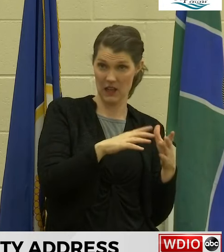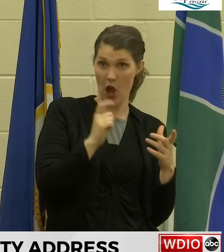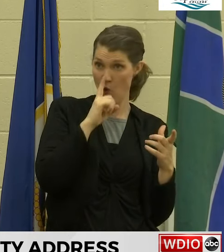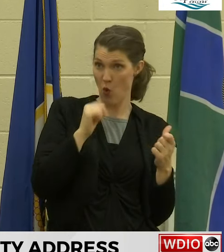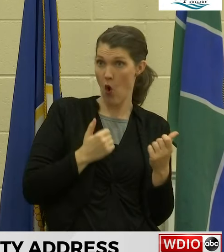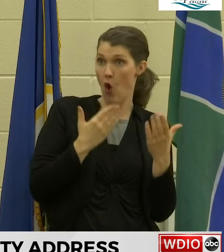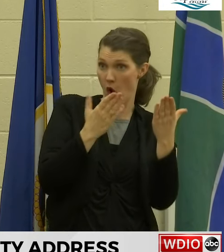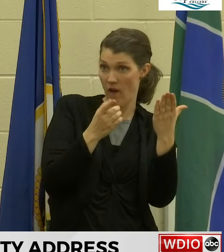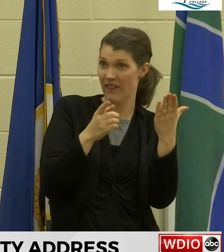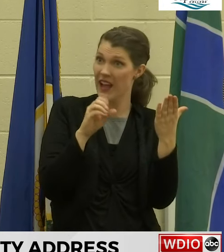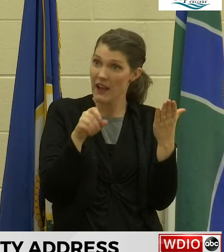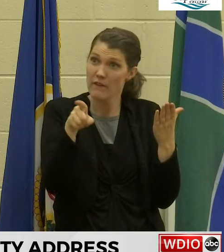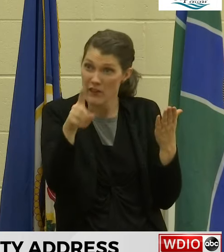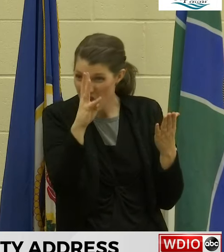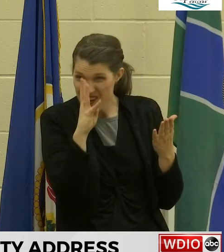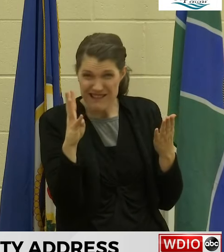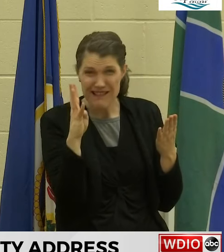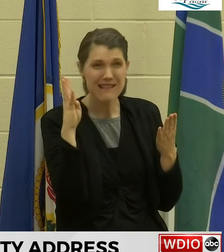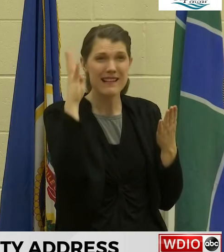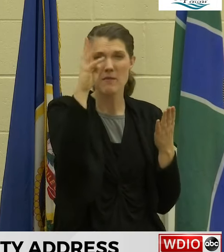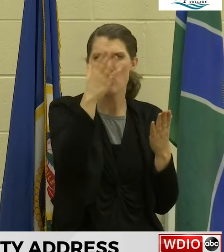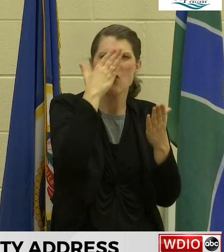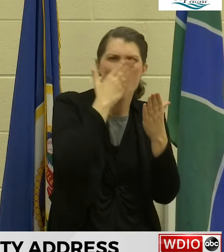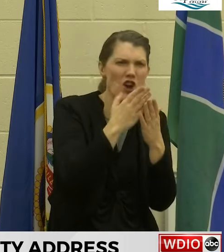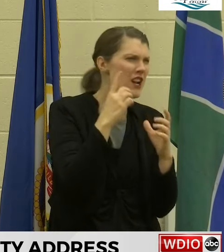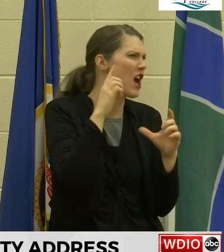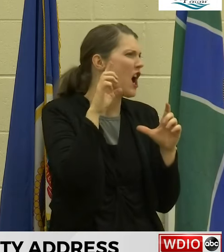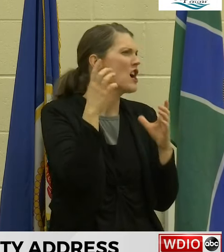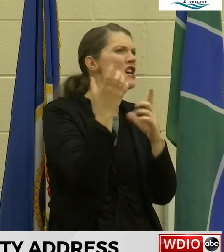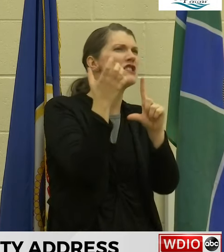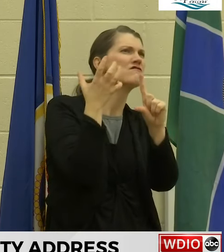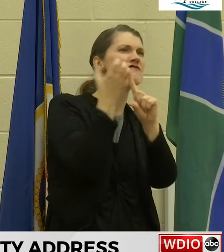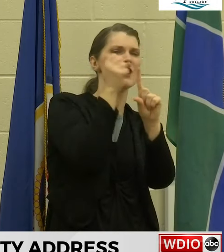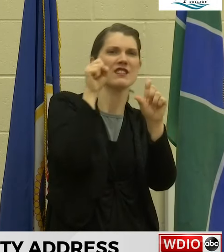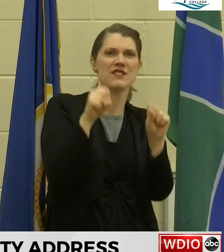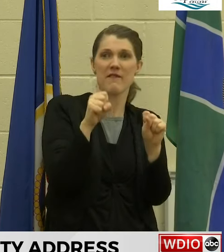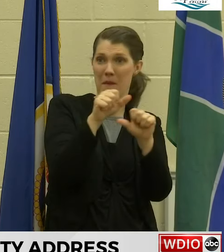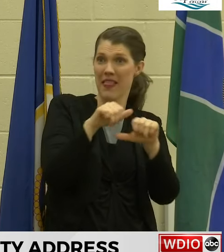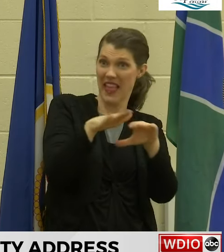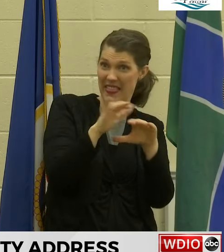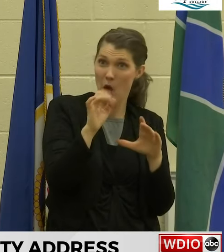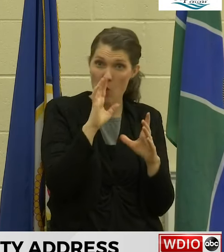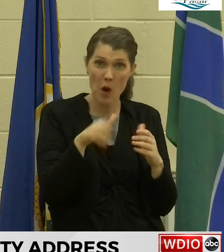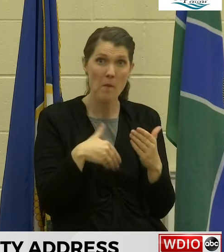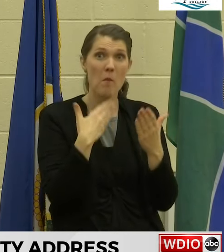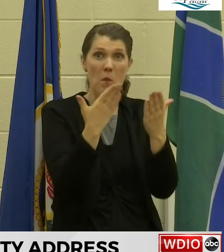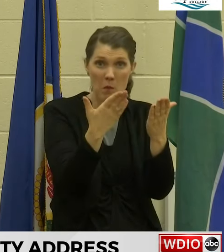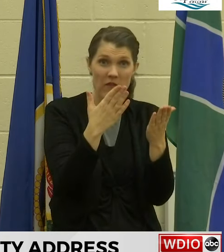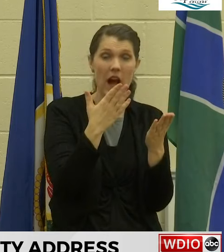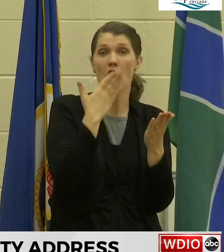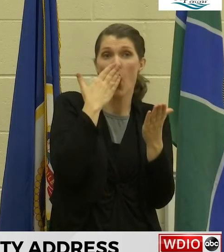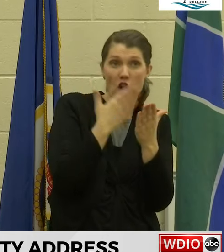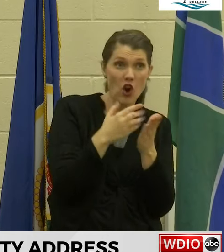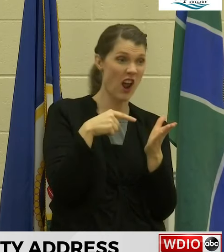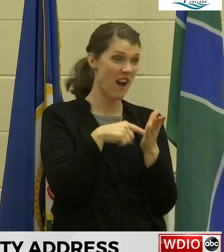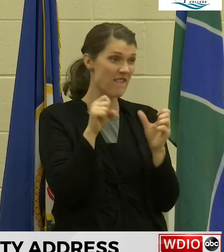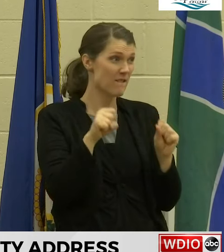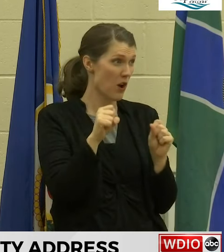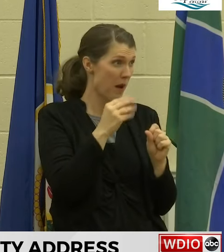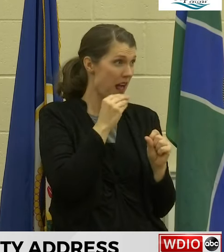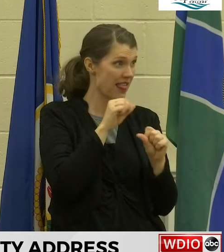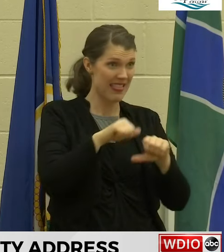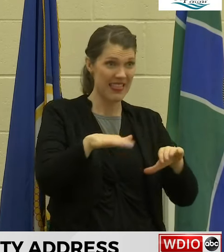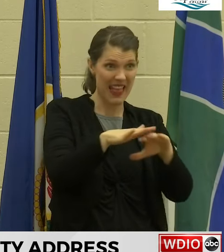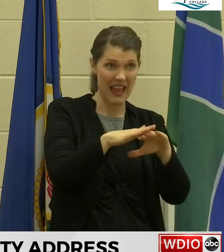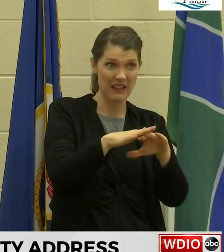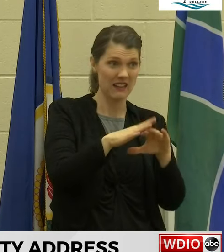you come up with a good, achievable idea that can provide affordable housing on that land, it's